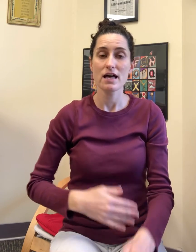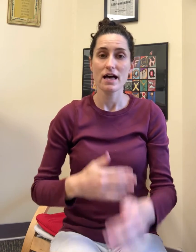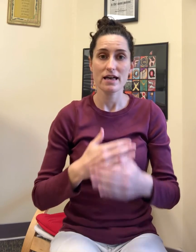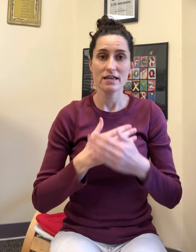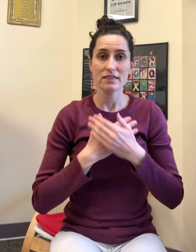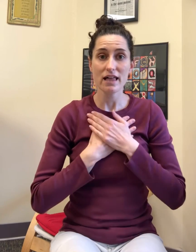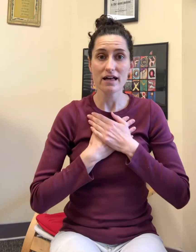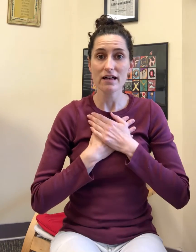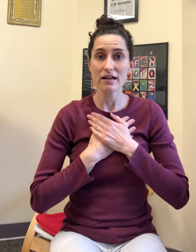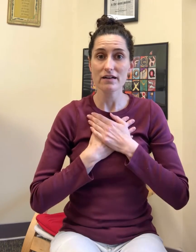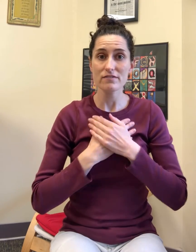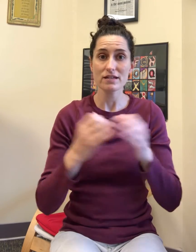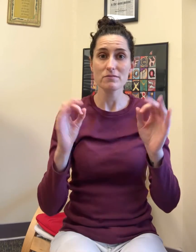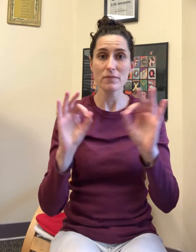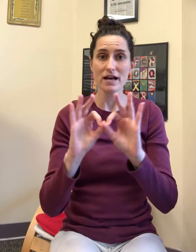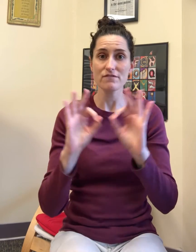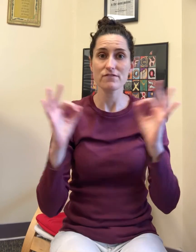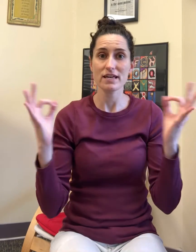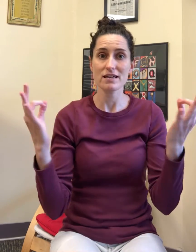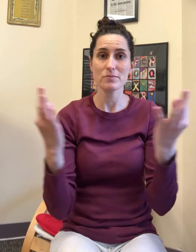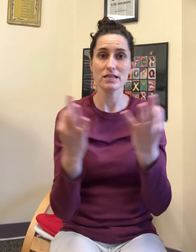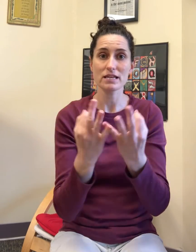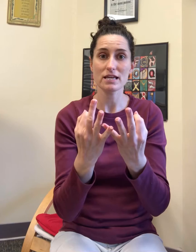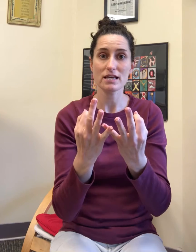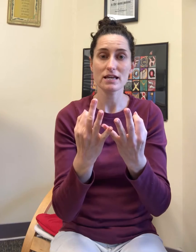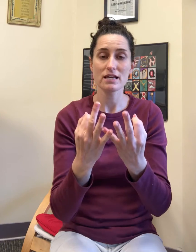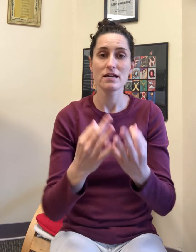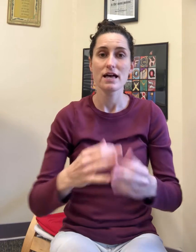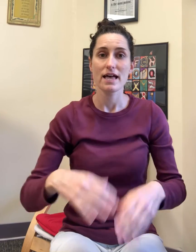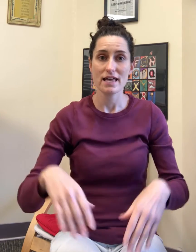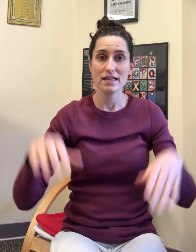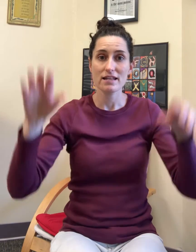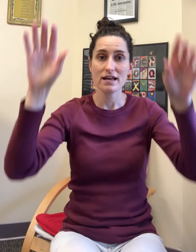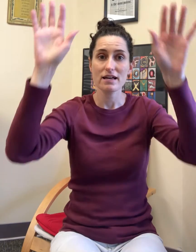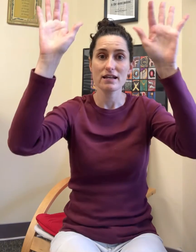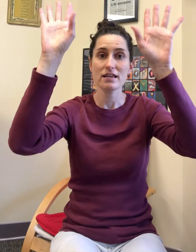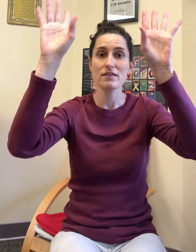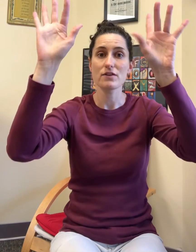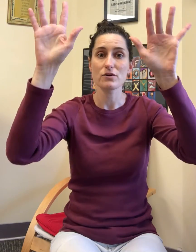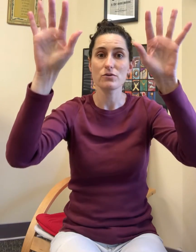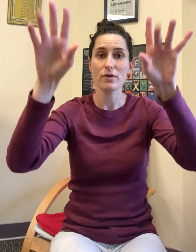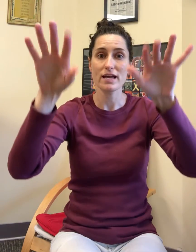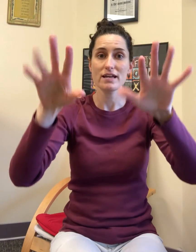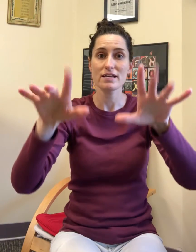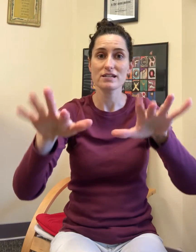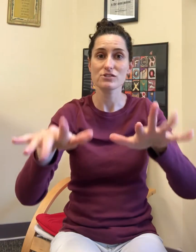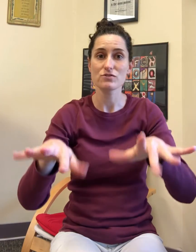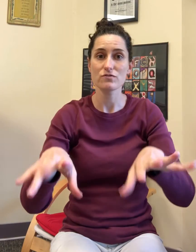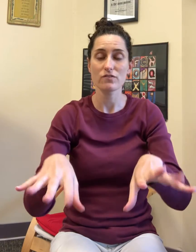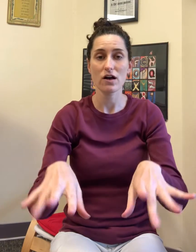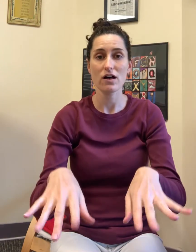and love in my family. And I need the rain to fall,